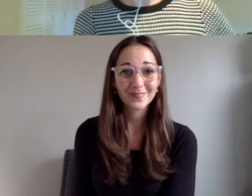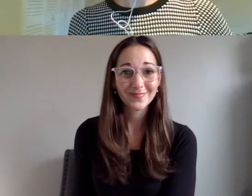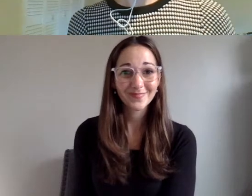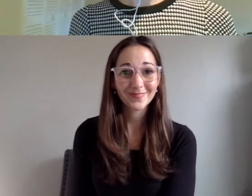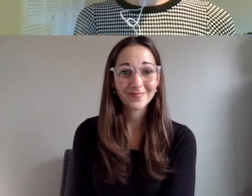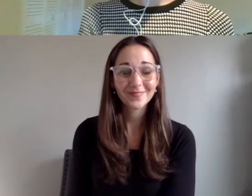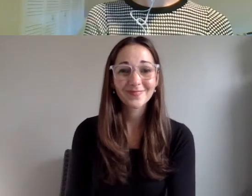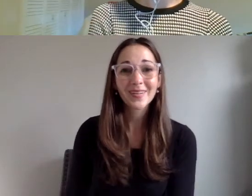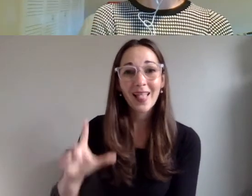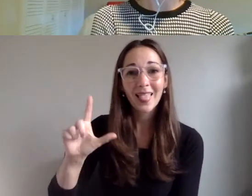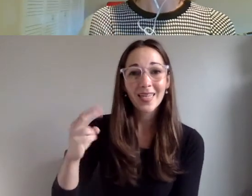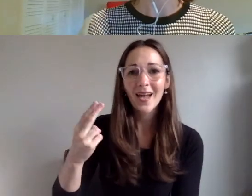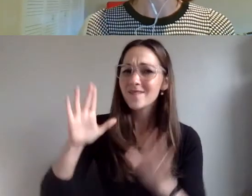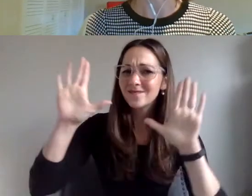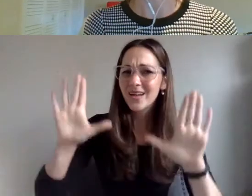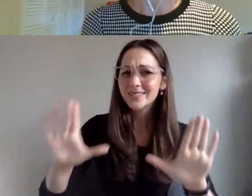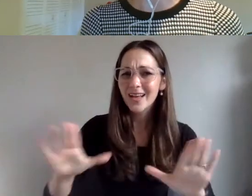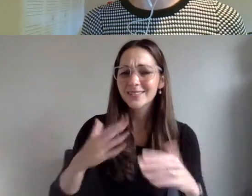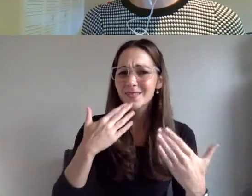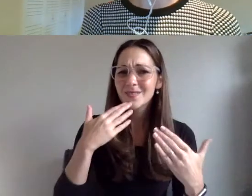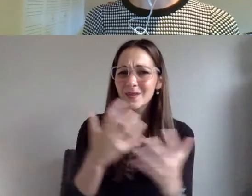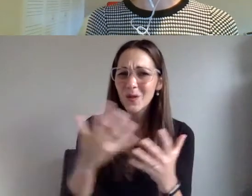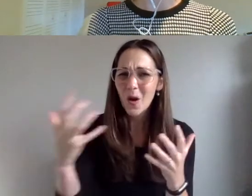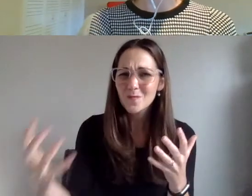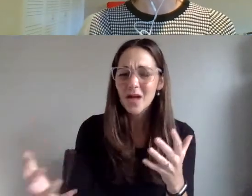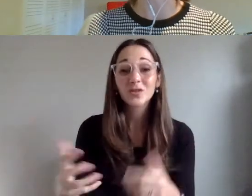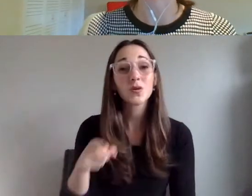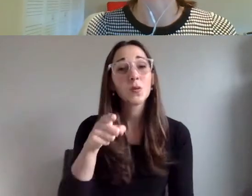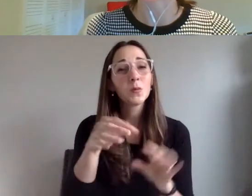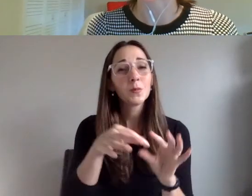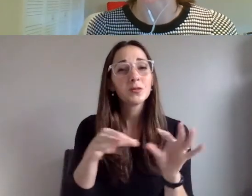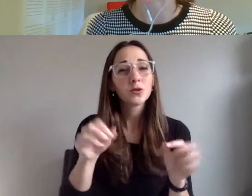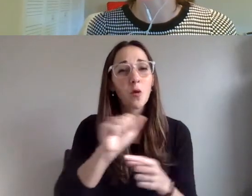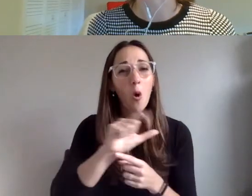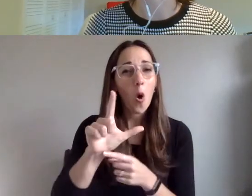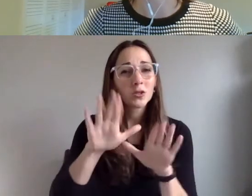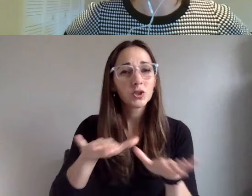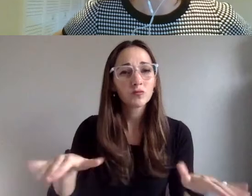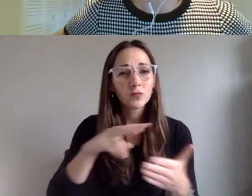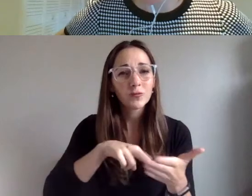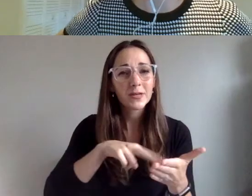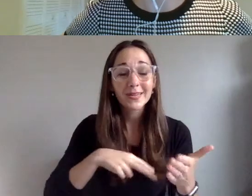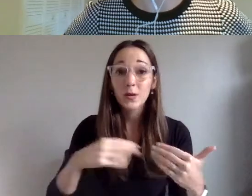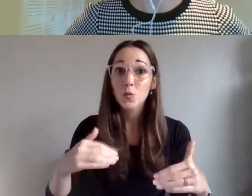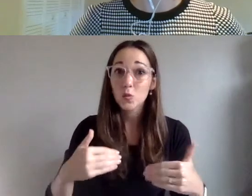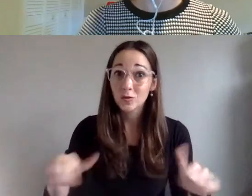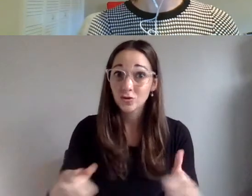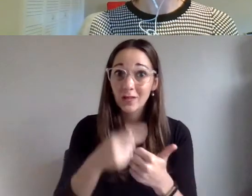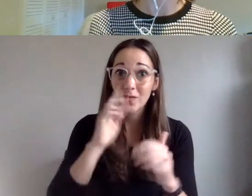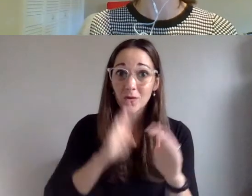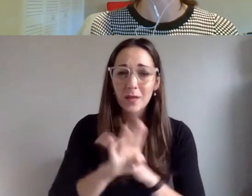Fantastic. Thank you so much. You mentioned the All Children Reading Grand Challenge for Development, and I also saw Tony